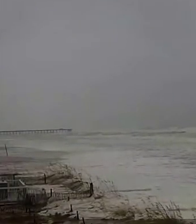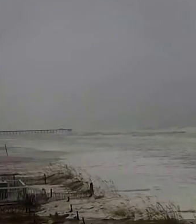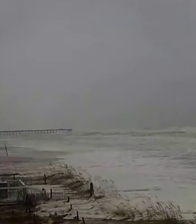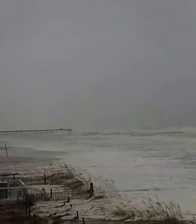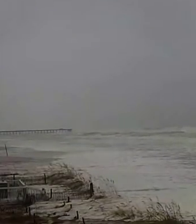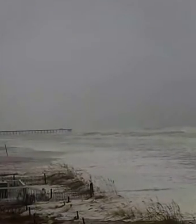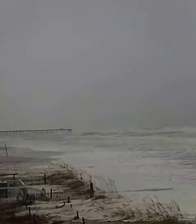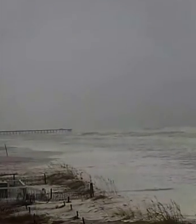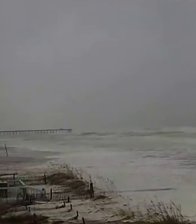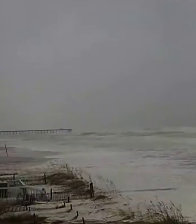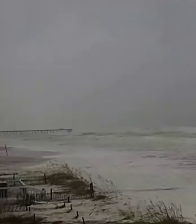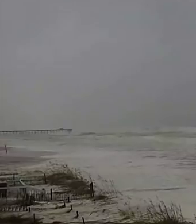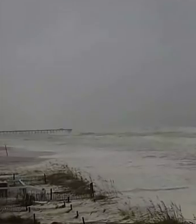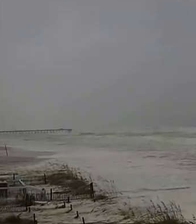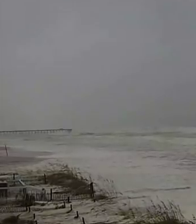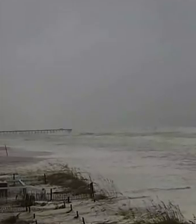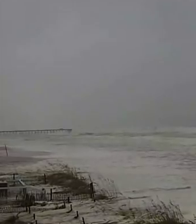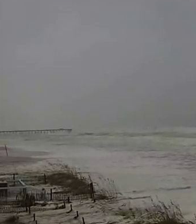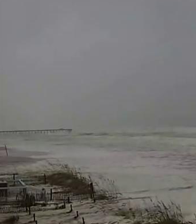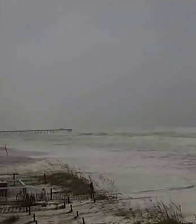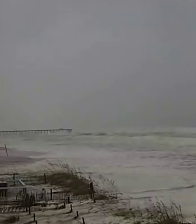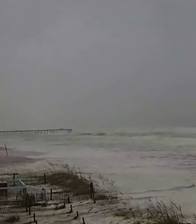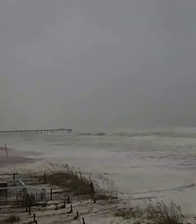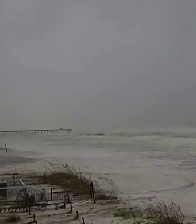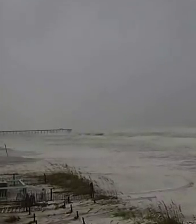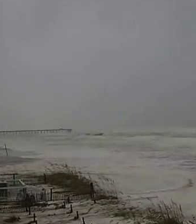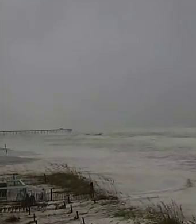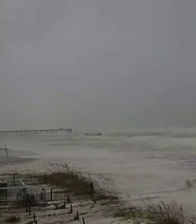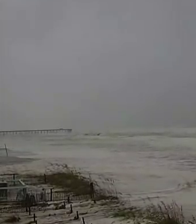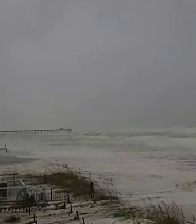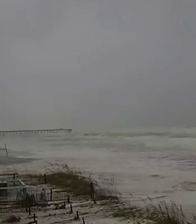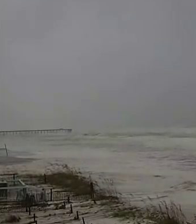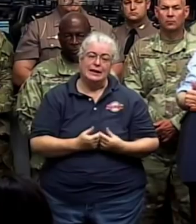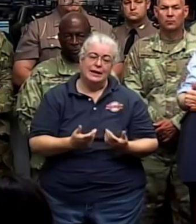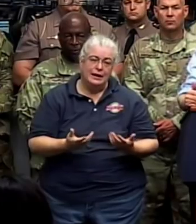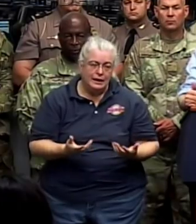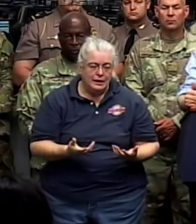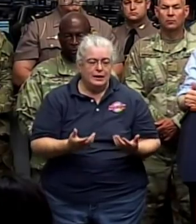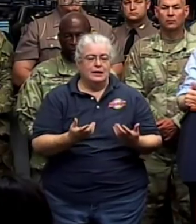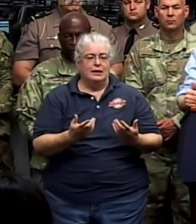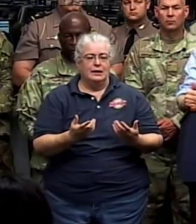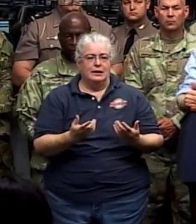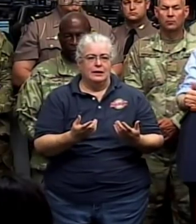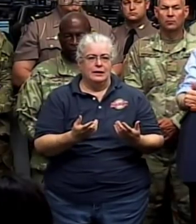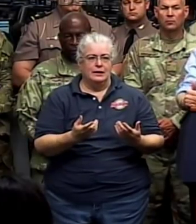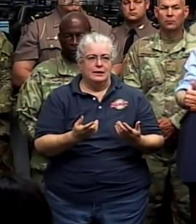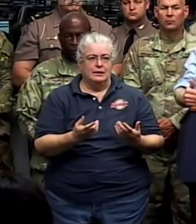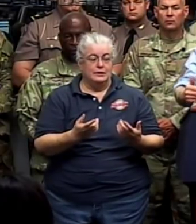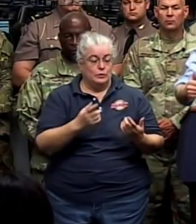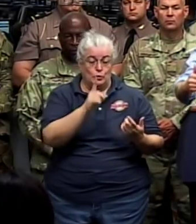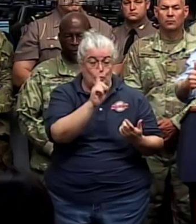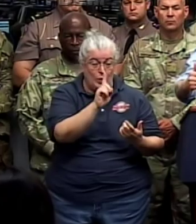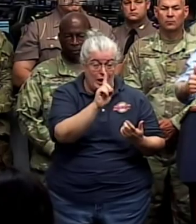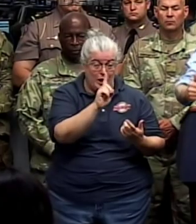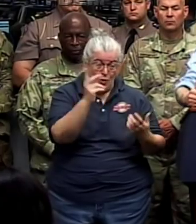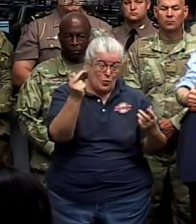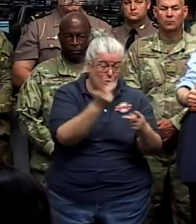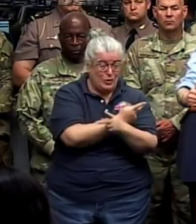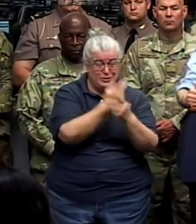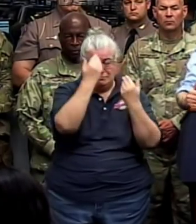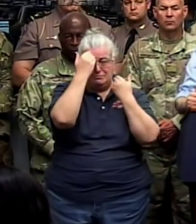the Panhandle and Big Bend, which means flooding will be a major issue. Might be worse one place than the other, but golly, it's going to be